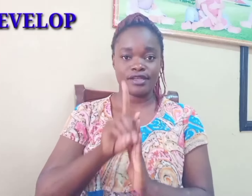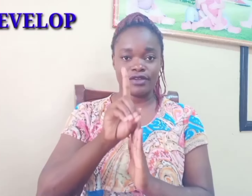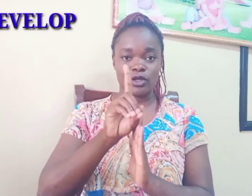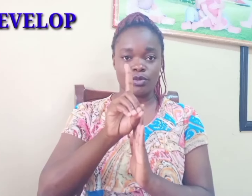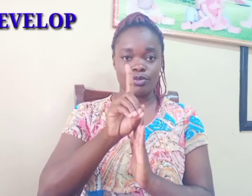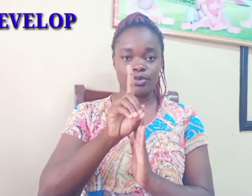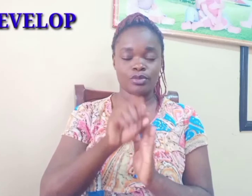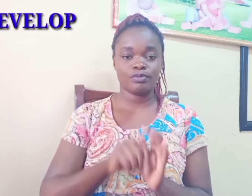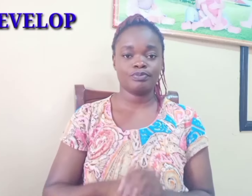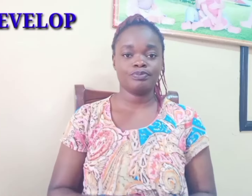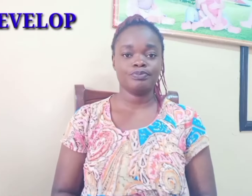Develop.